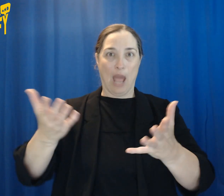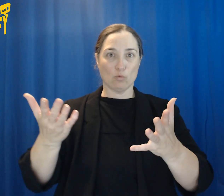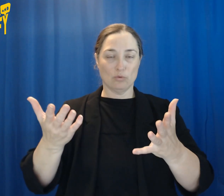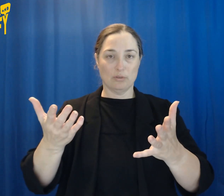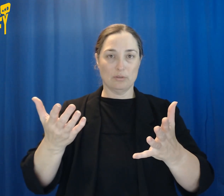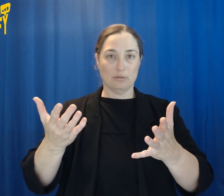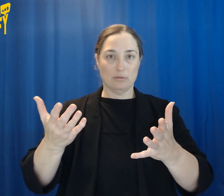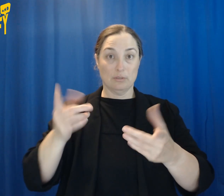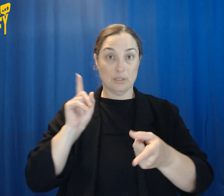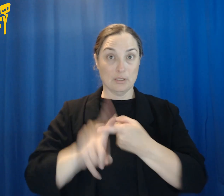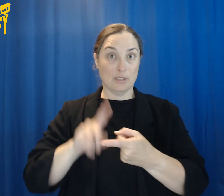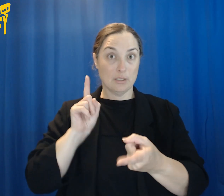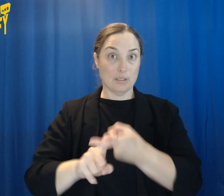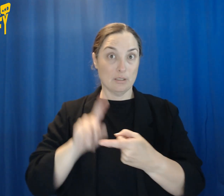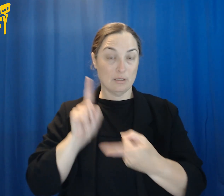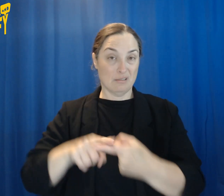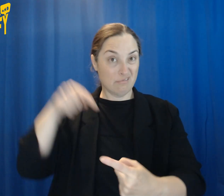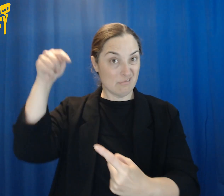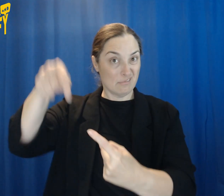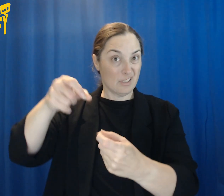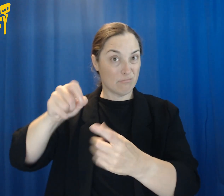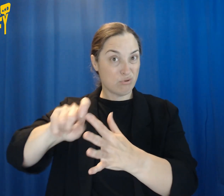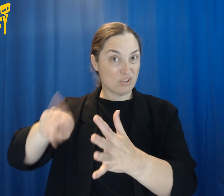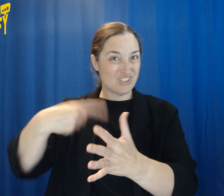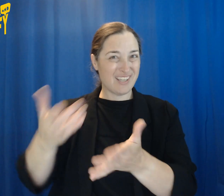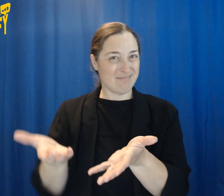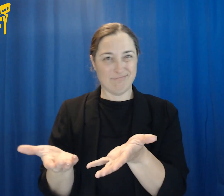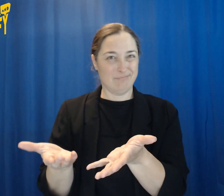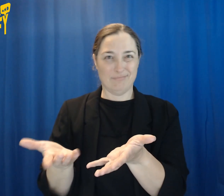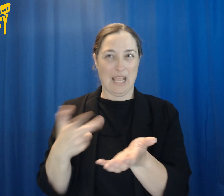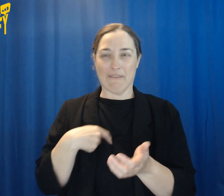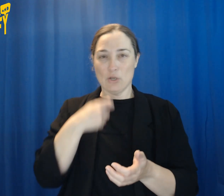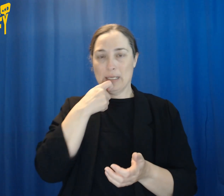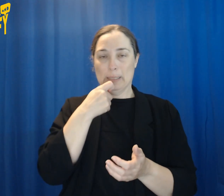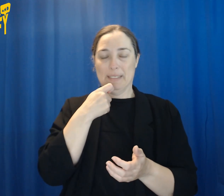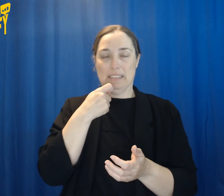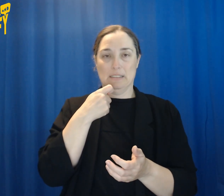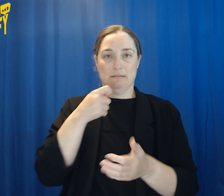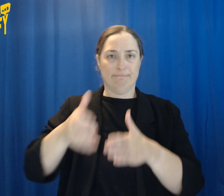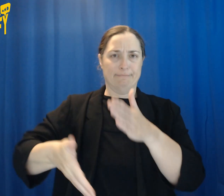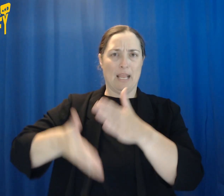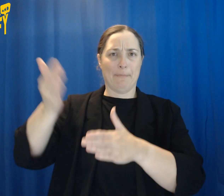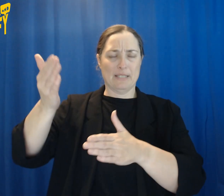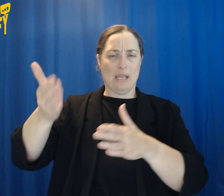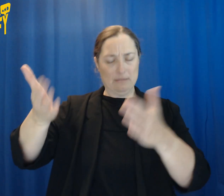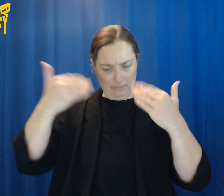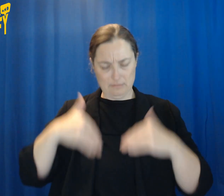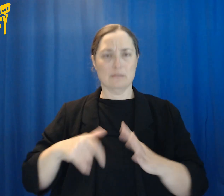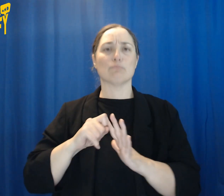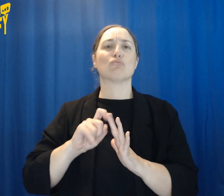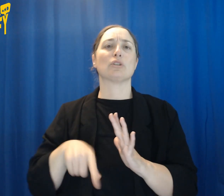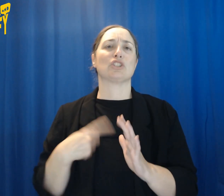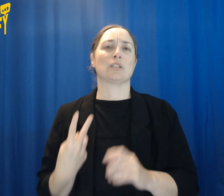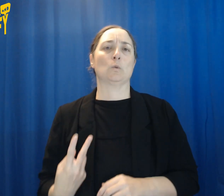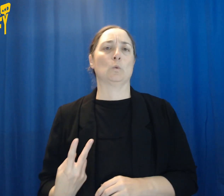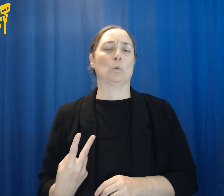You've got to like kind of put a little mental note on an arbitrary day that you decide